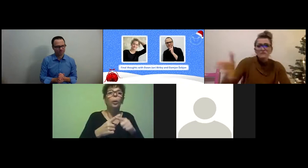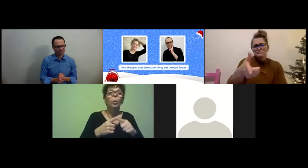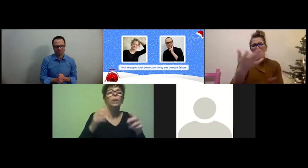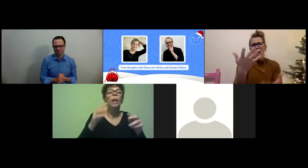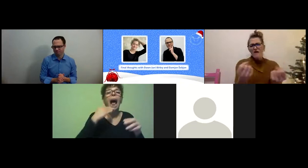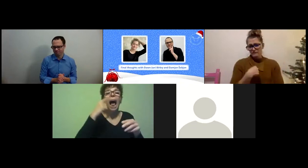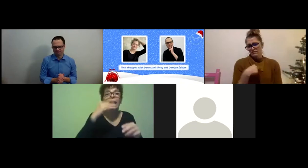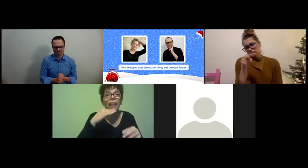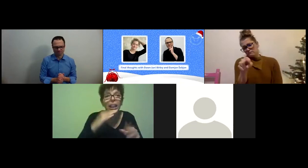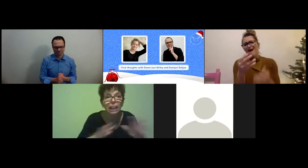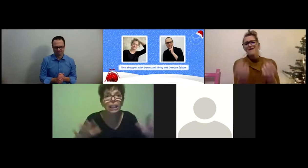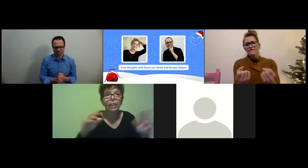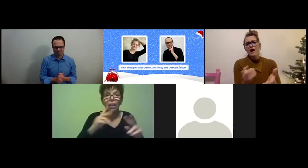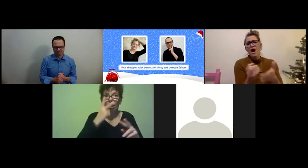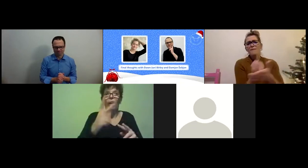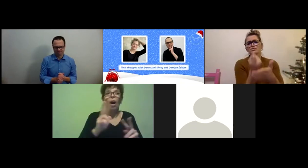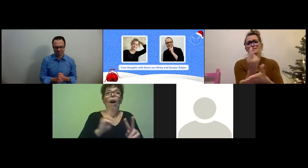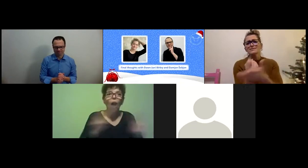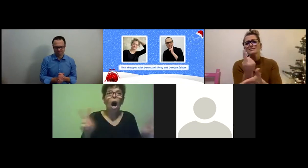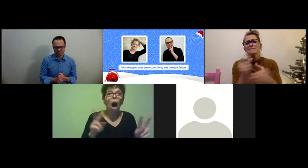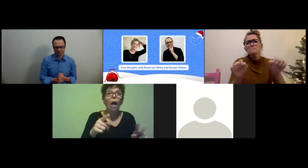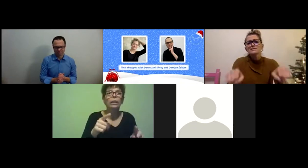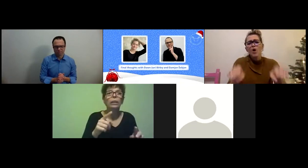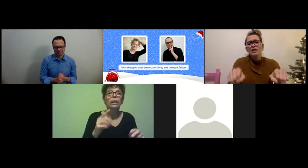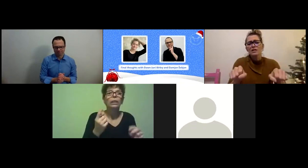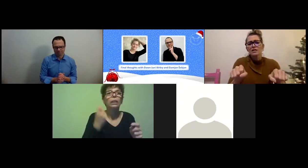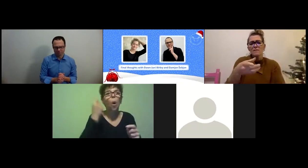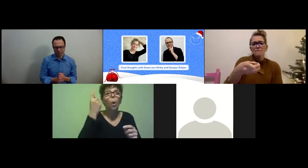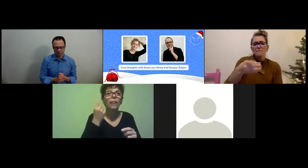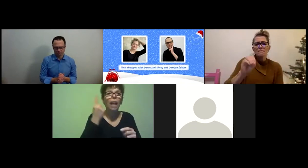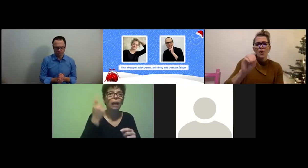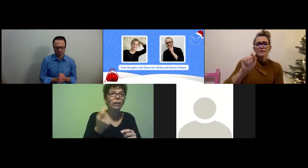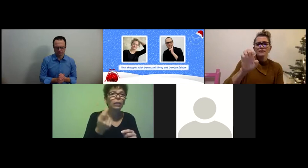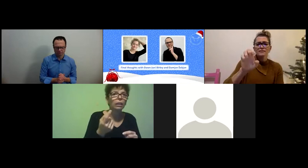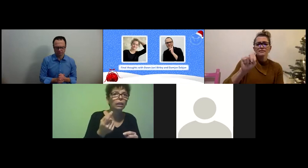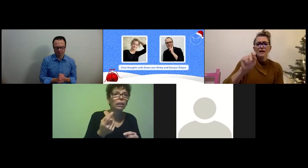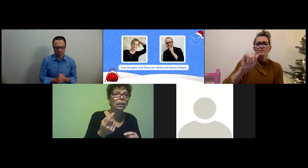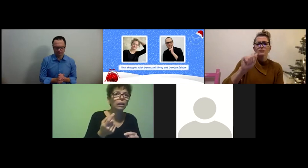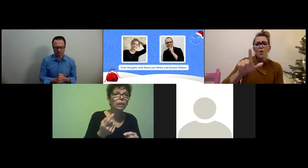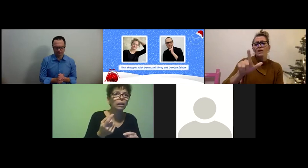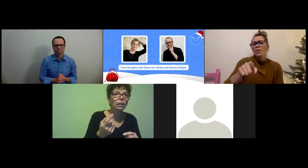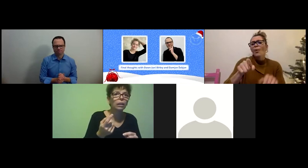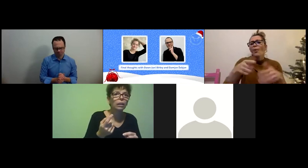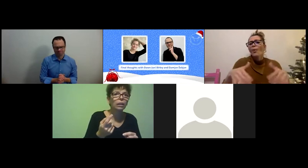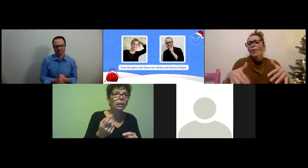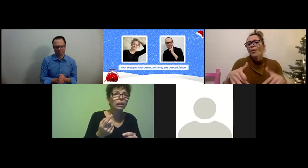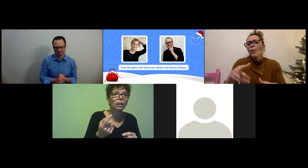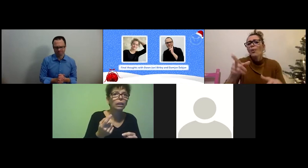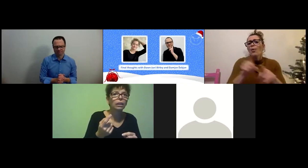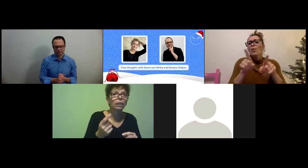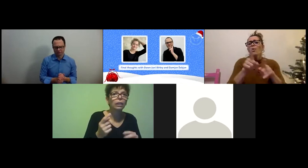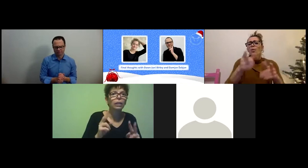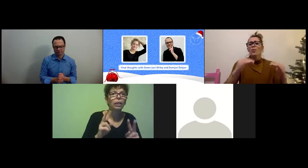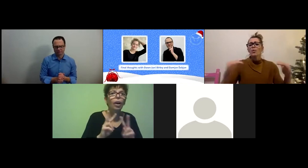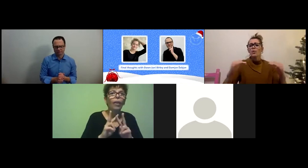You've gotten all of our attention. I'm sure there's an EU project opportunity here. I'm sure there are many opportunities. There's a lot of potential